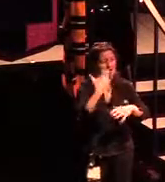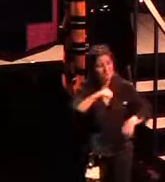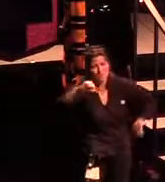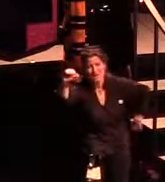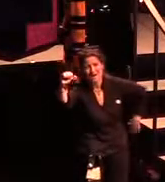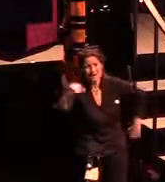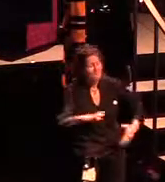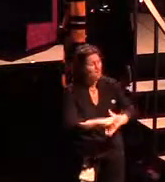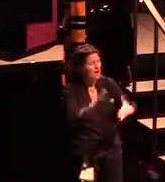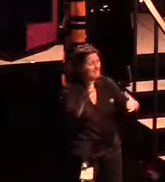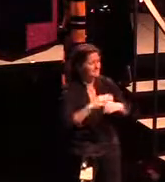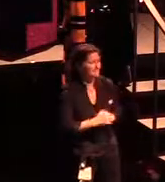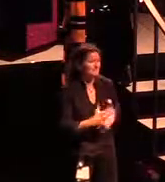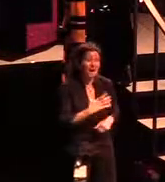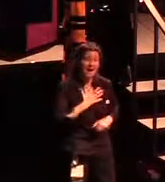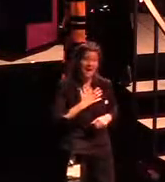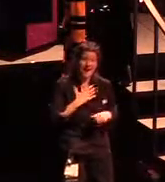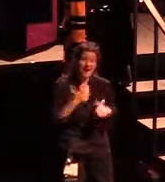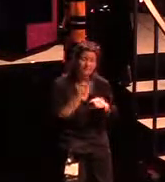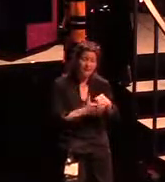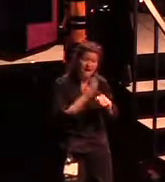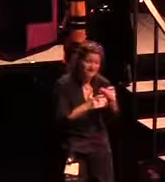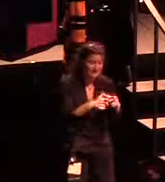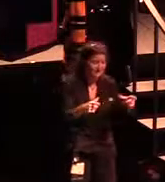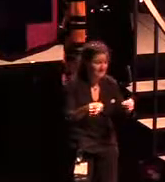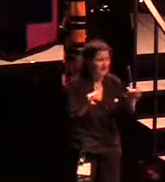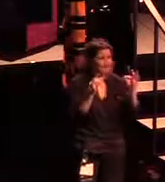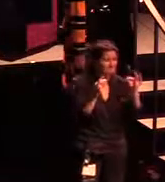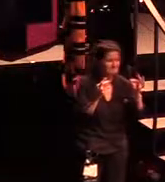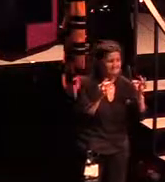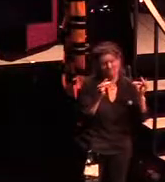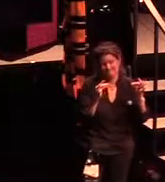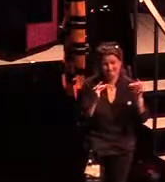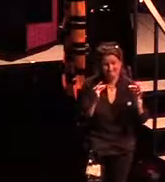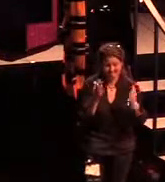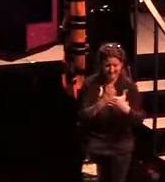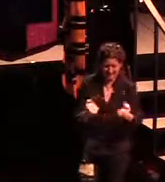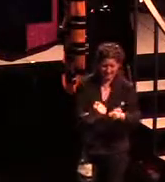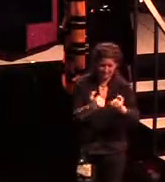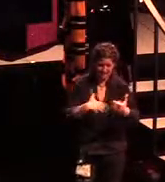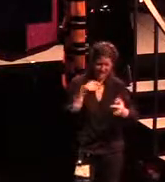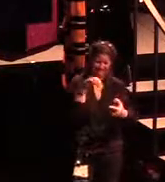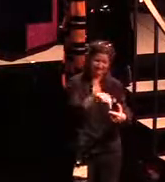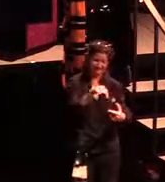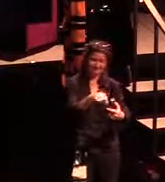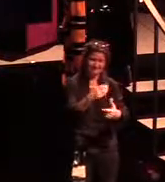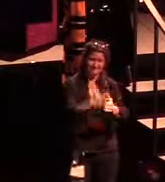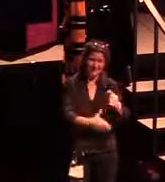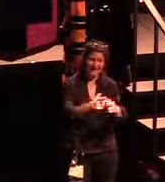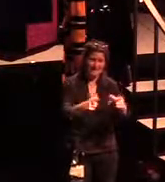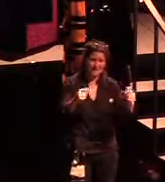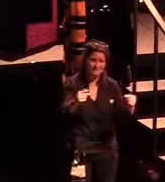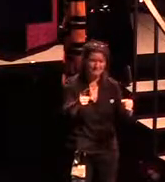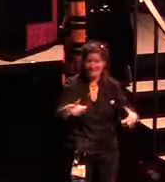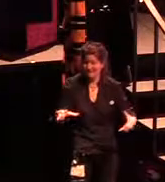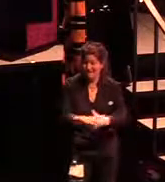Fuck it. I love pita bread. I mean, I don't have any strong feelings on pita bread. I fucking love